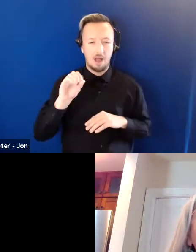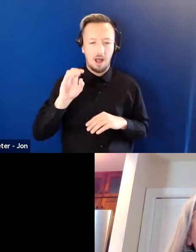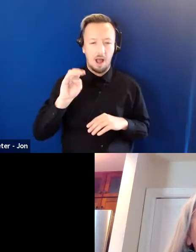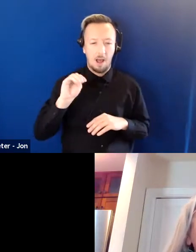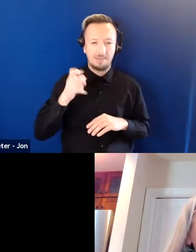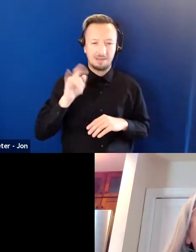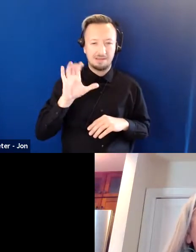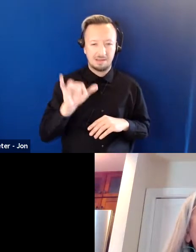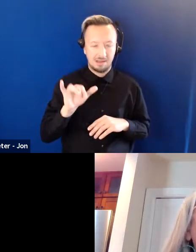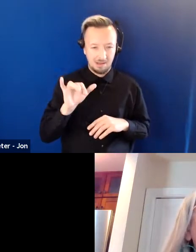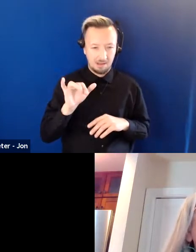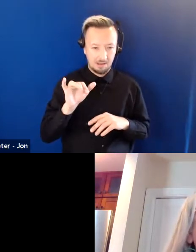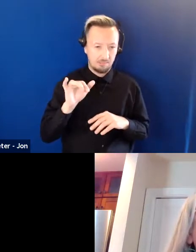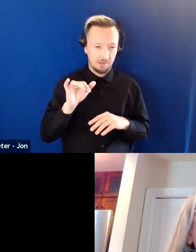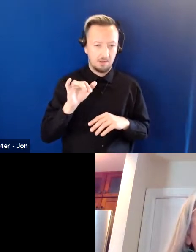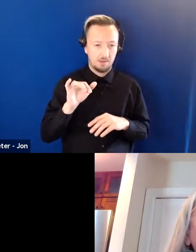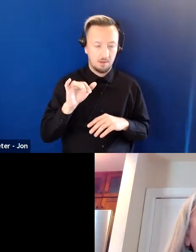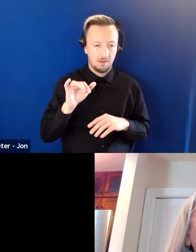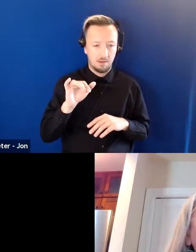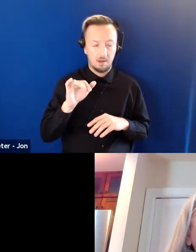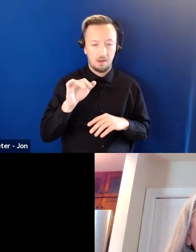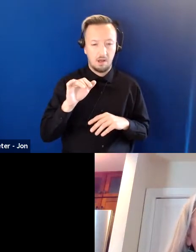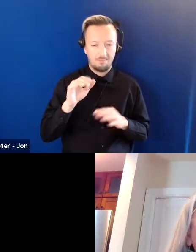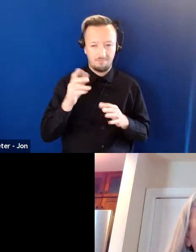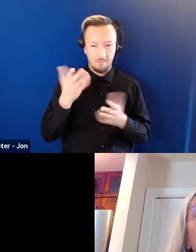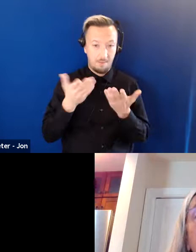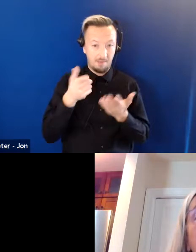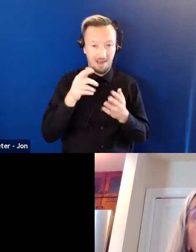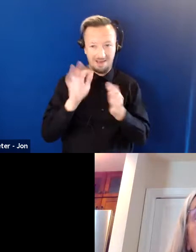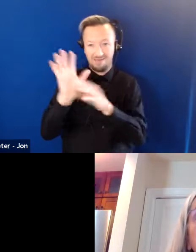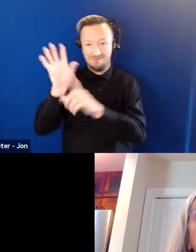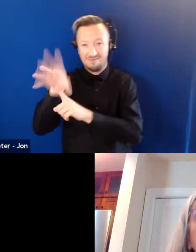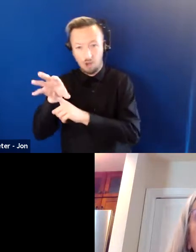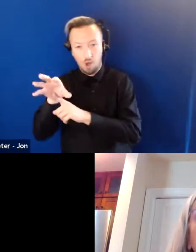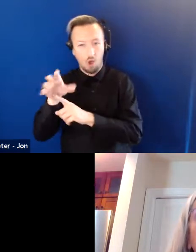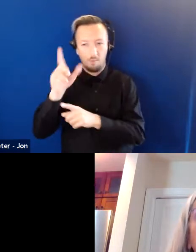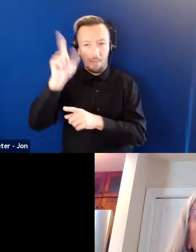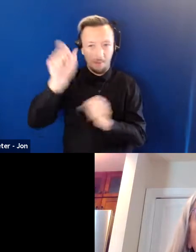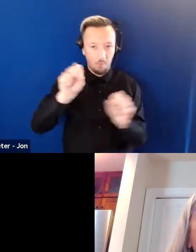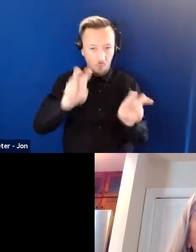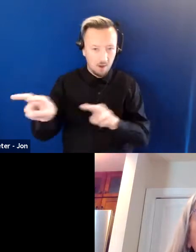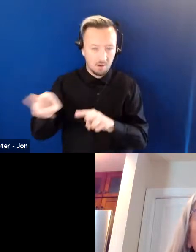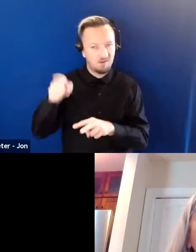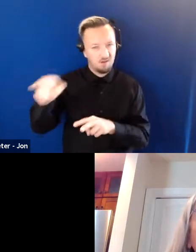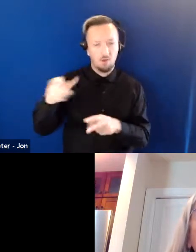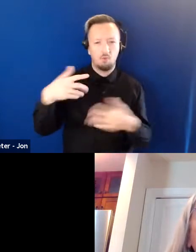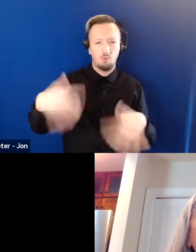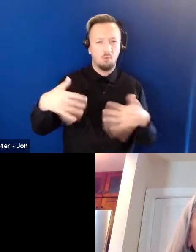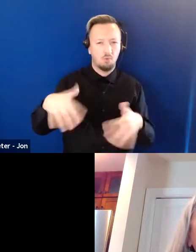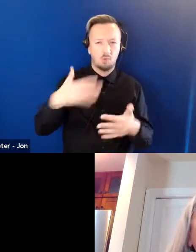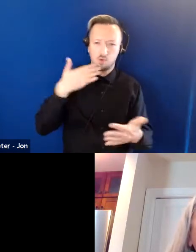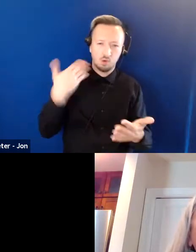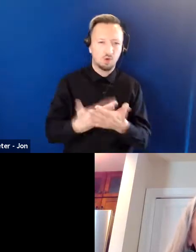the transcription, I don't know how we're doing that with April. They actually had some very good